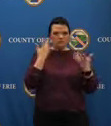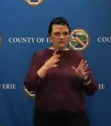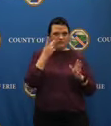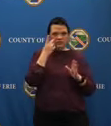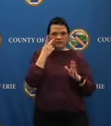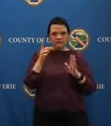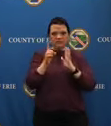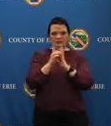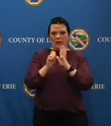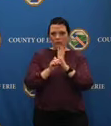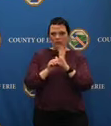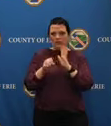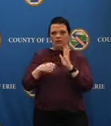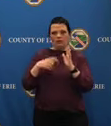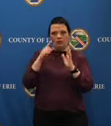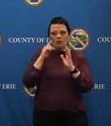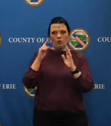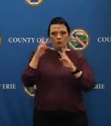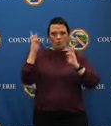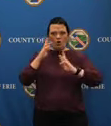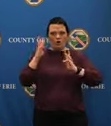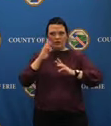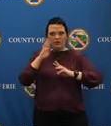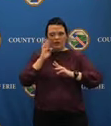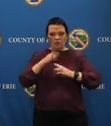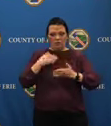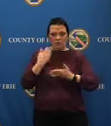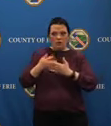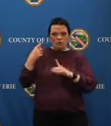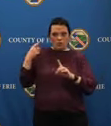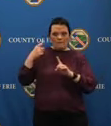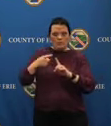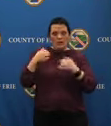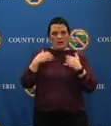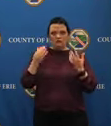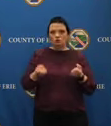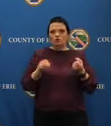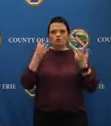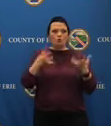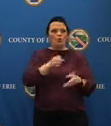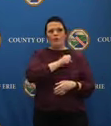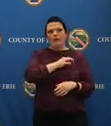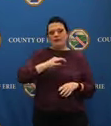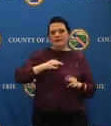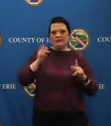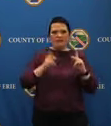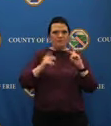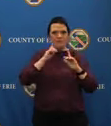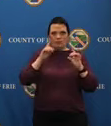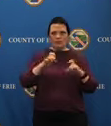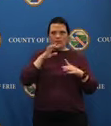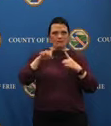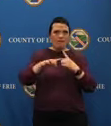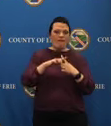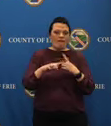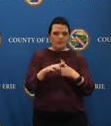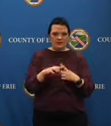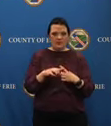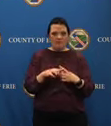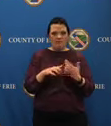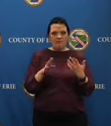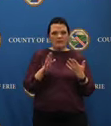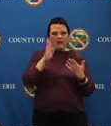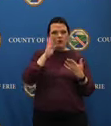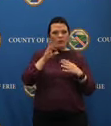downstate, is they're worried that they will get to a point where if they have so many staff members who are testing positive, that it